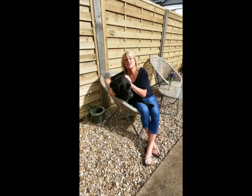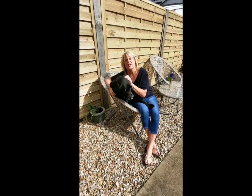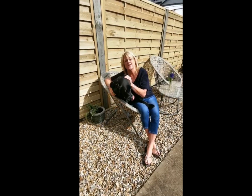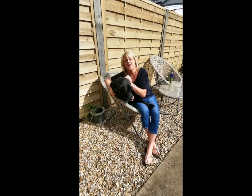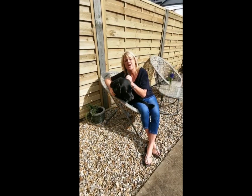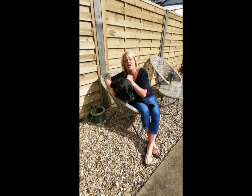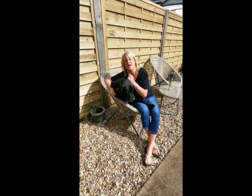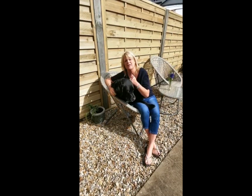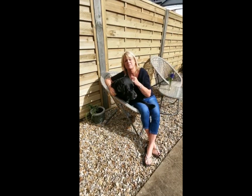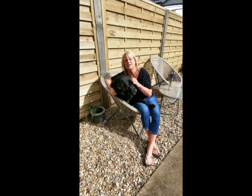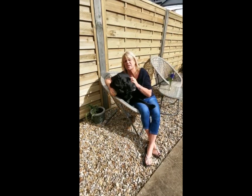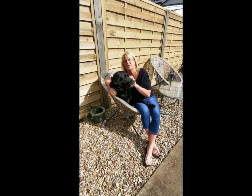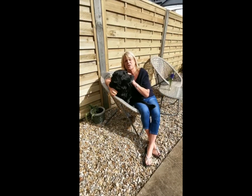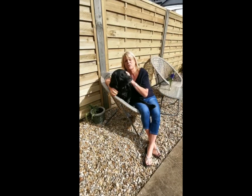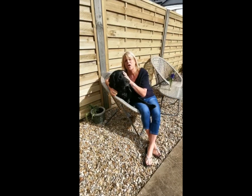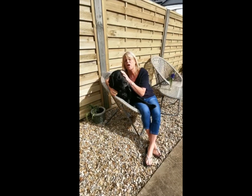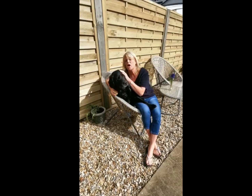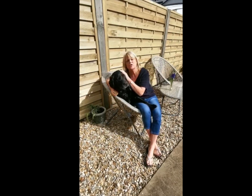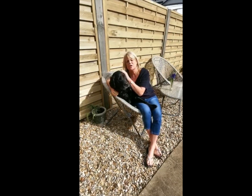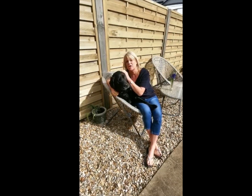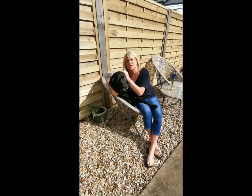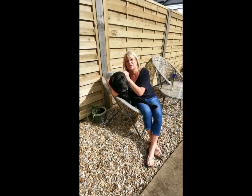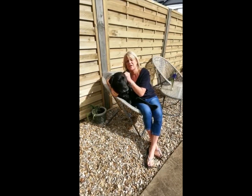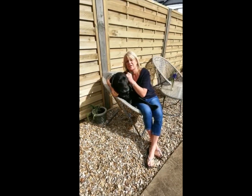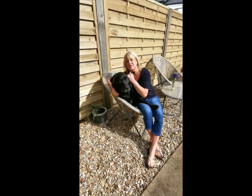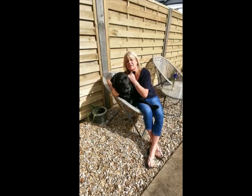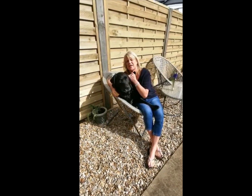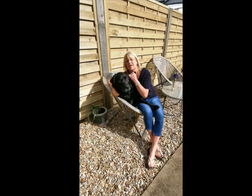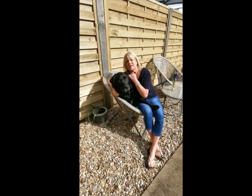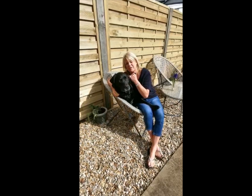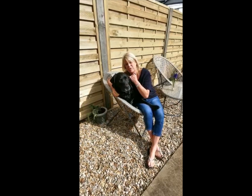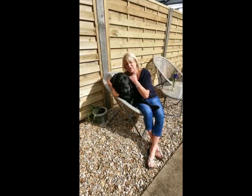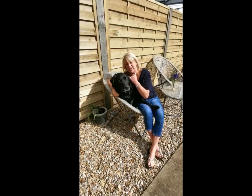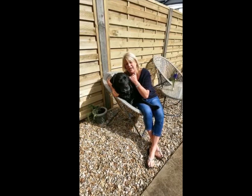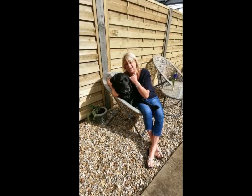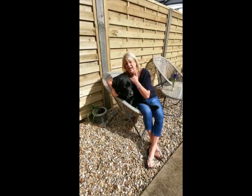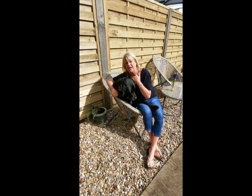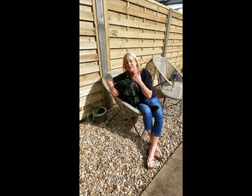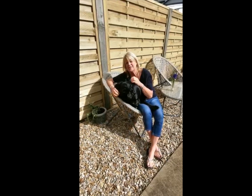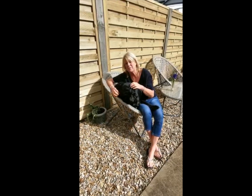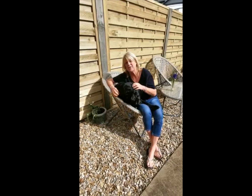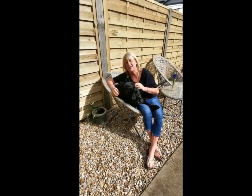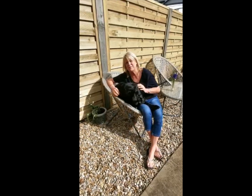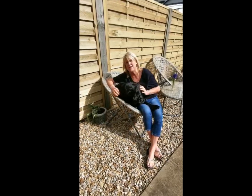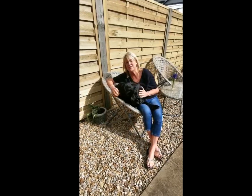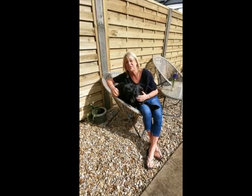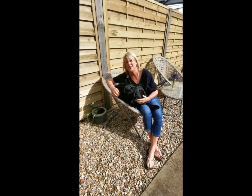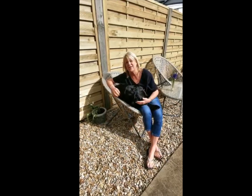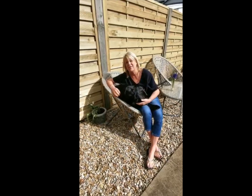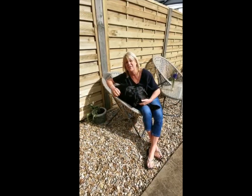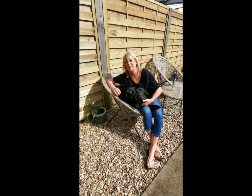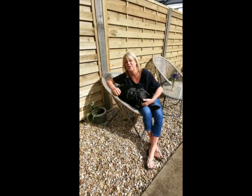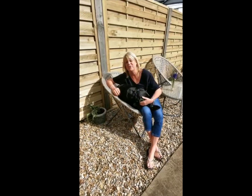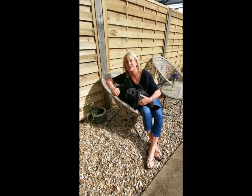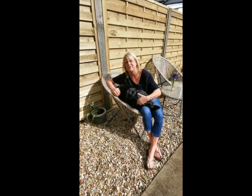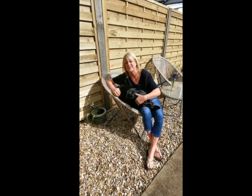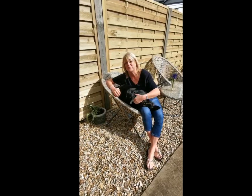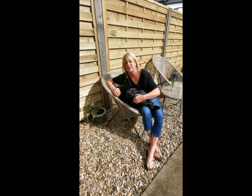Take care. Missing you lots and lots and lots. Keep cooking. Send me your emails of your lovely